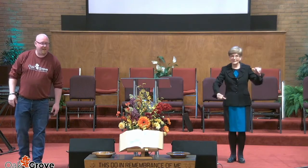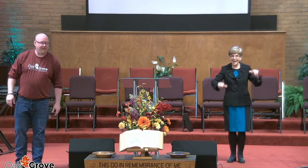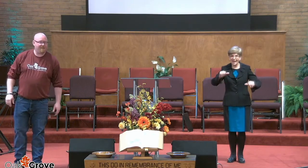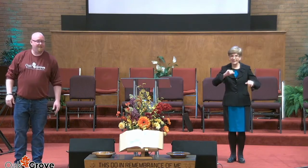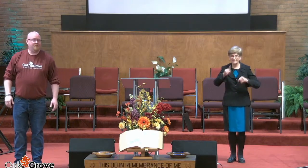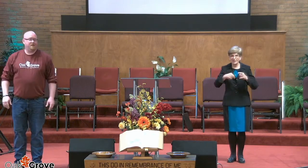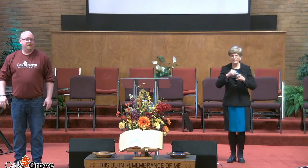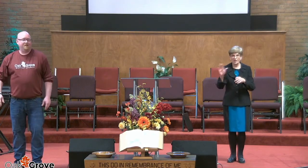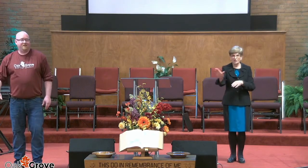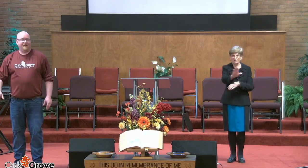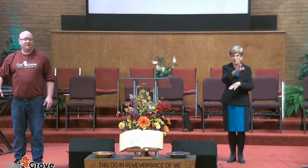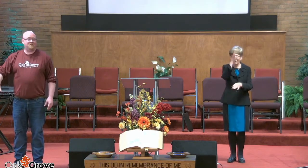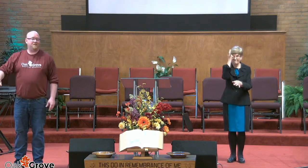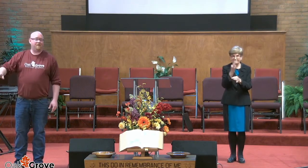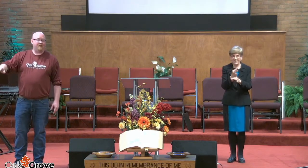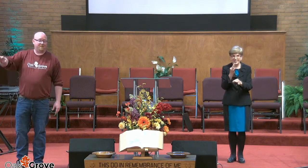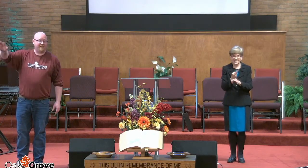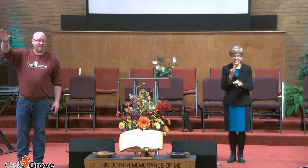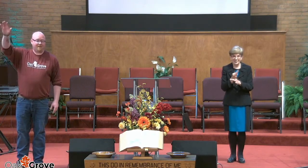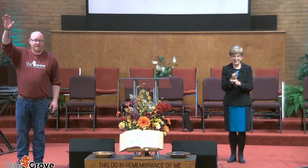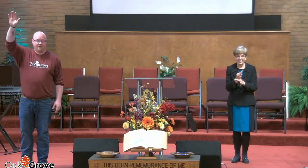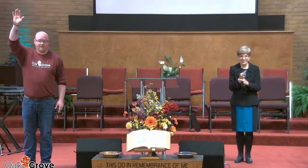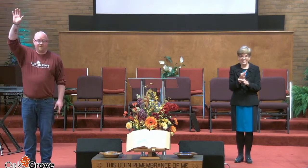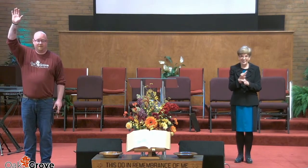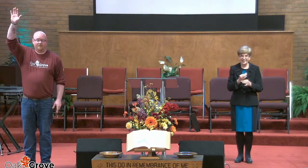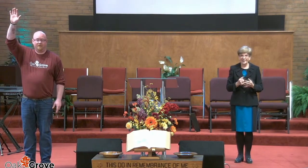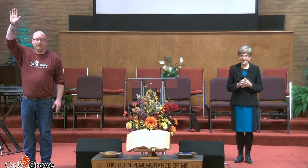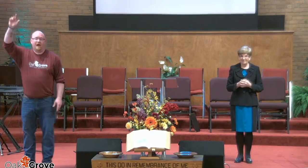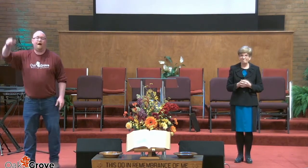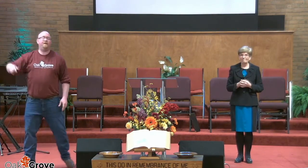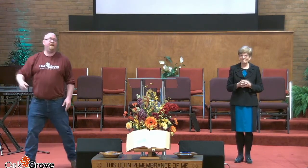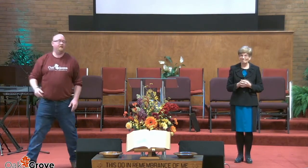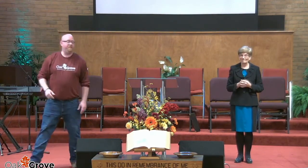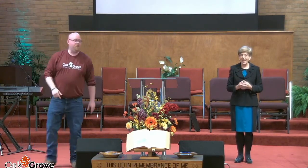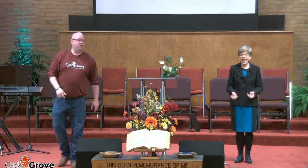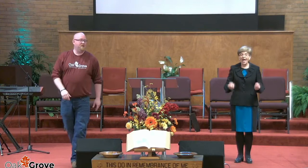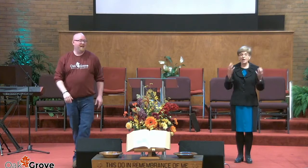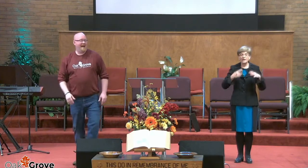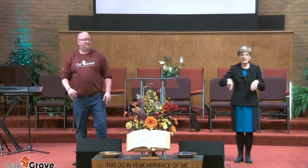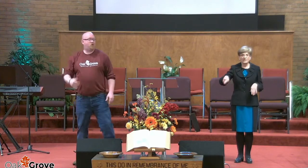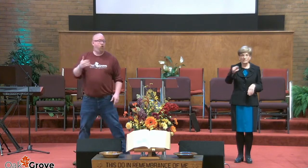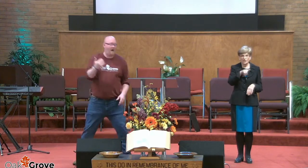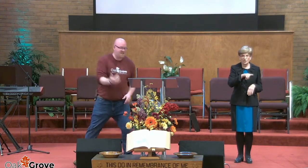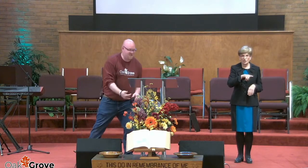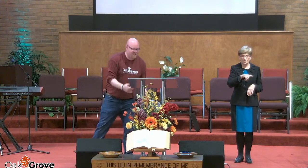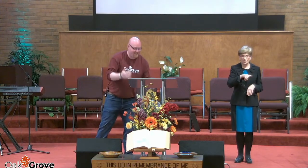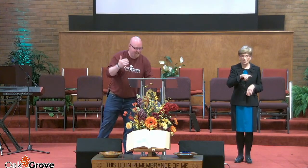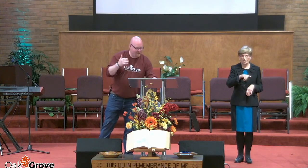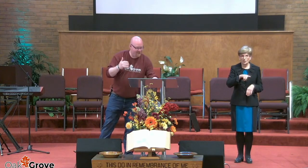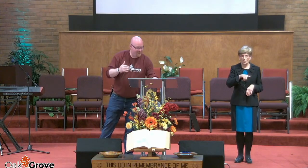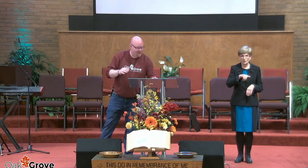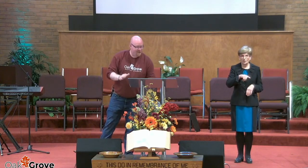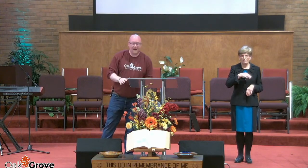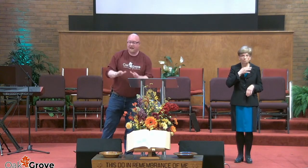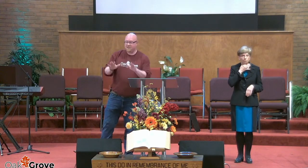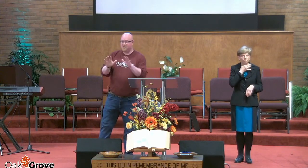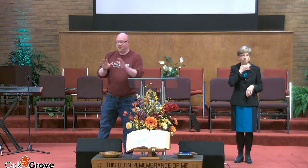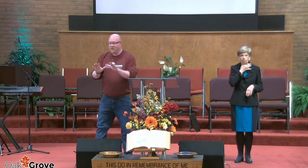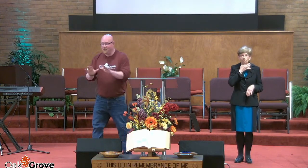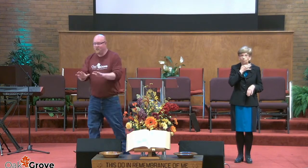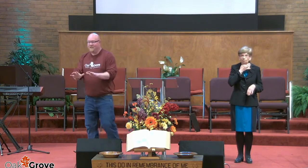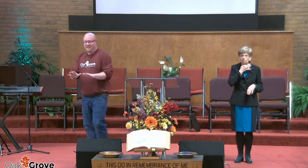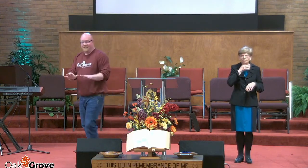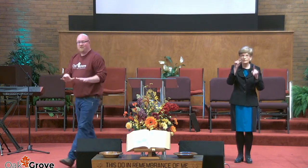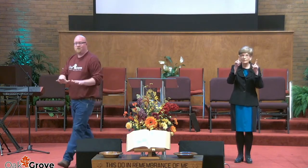about your faith, even doubts about your faith in God? How many of you have questioned